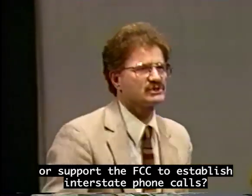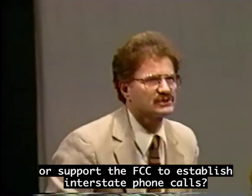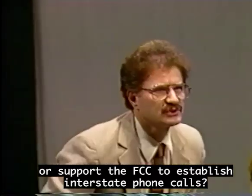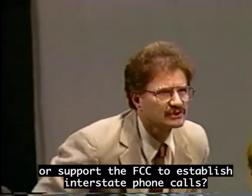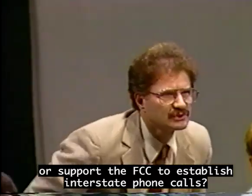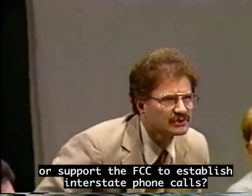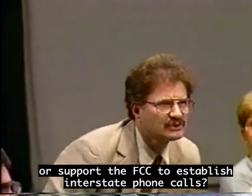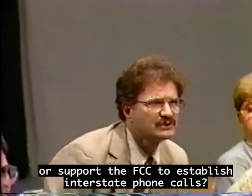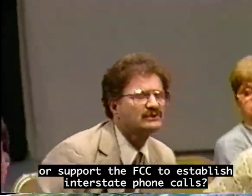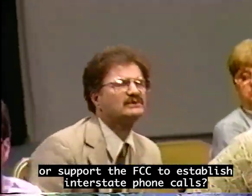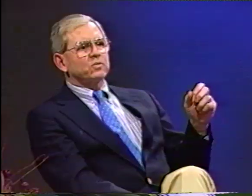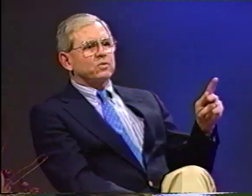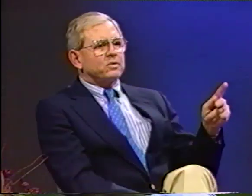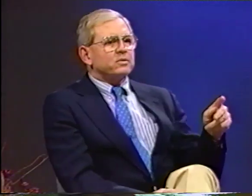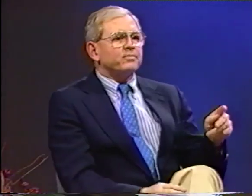phone calls?